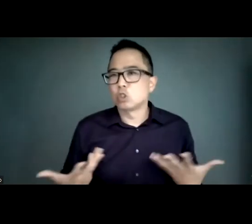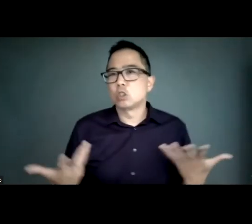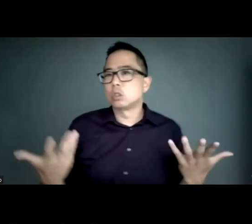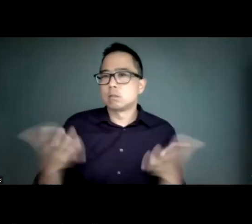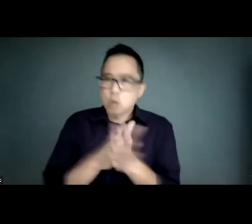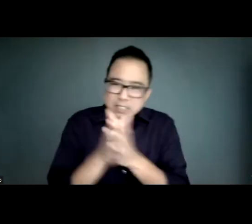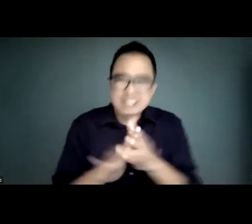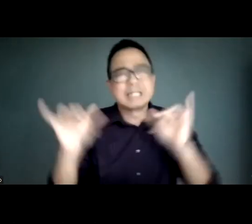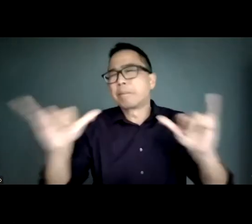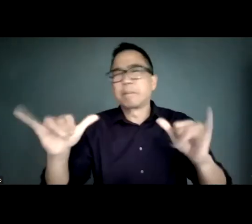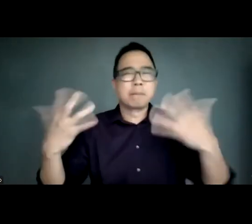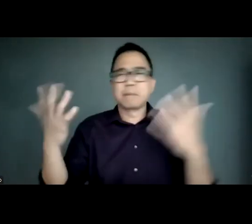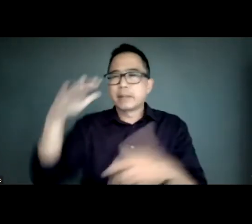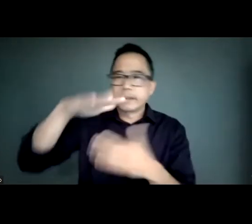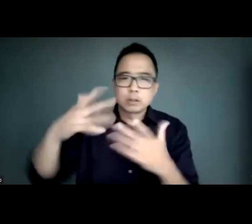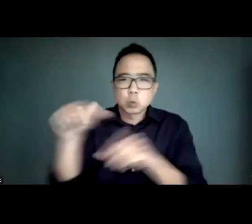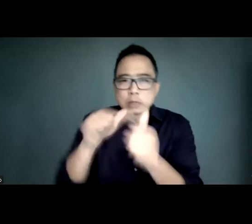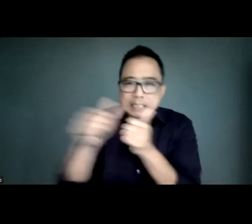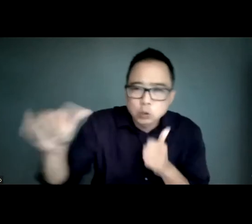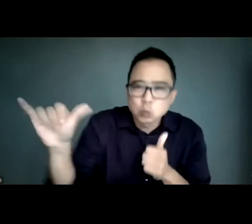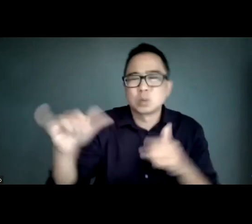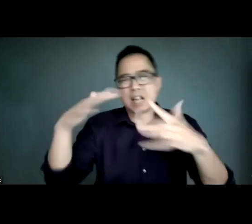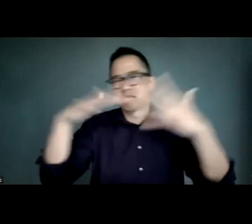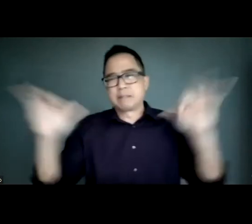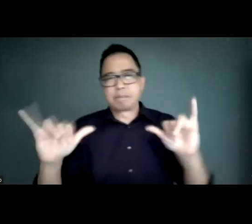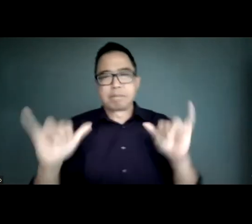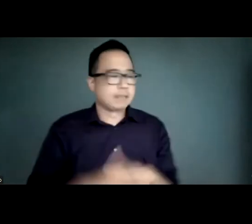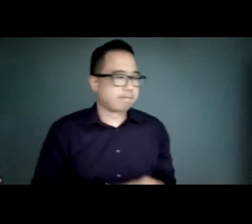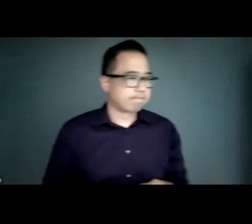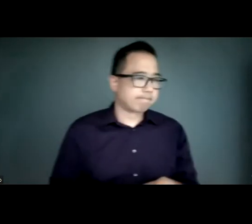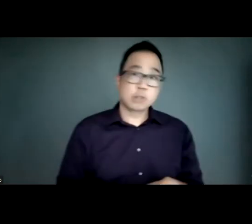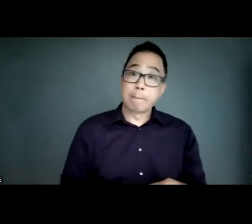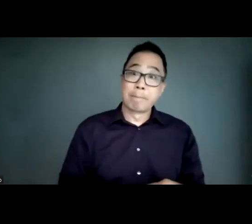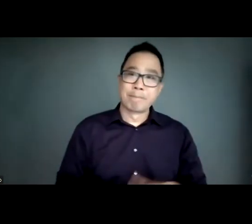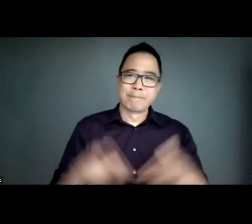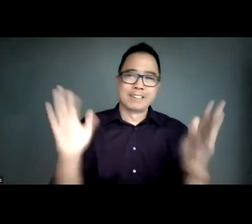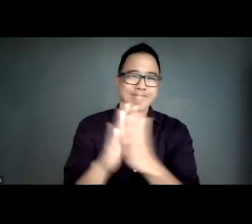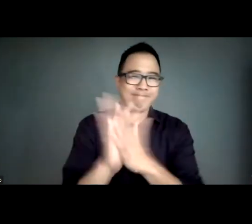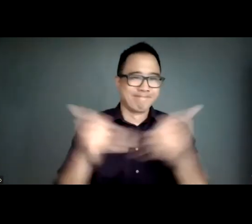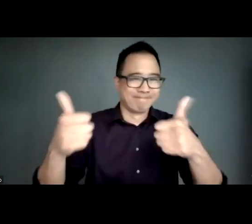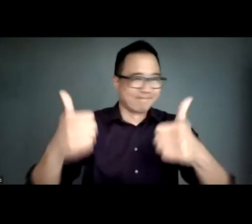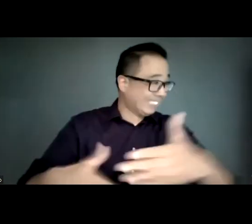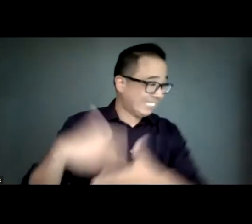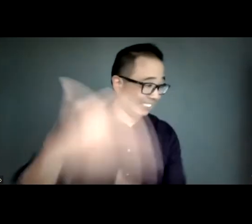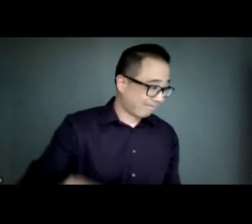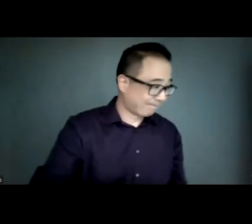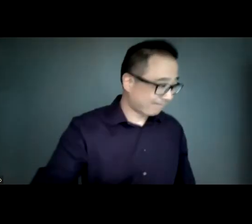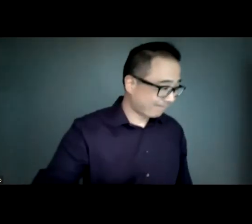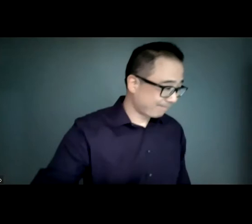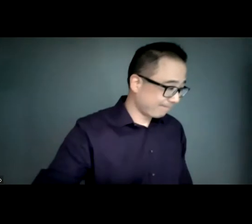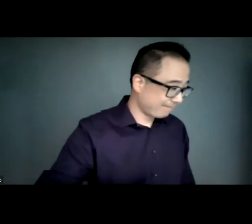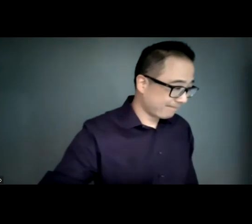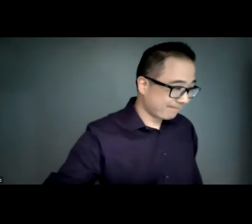So once you're home, shower, wash your hands, maintain social distancing. These things you all